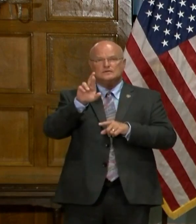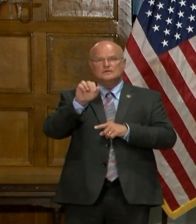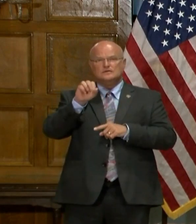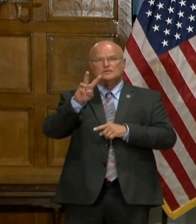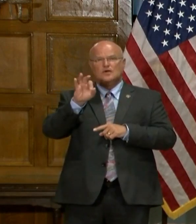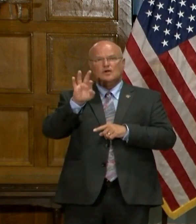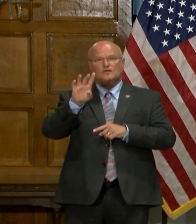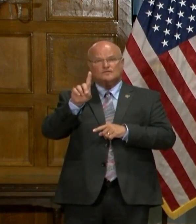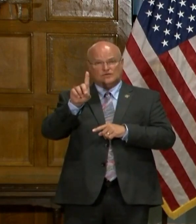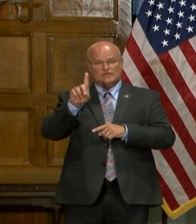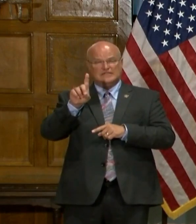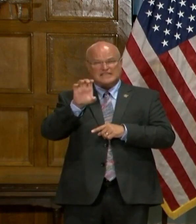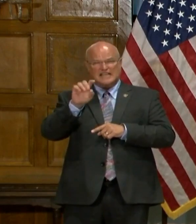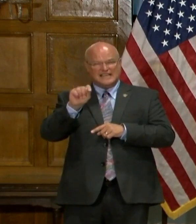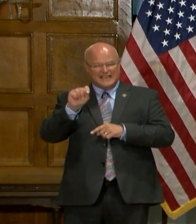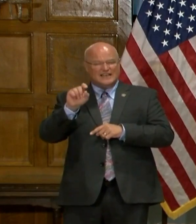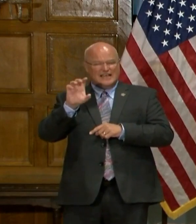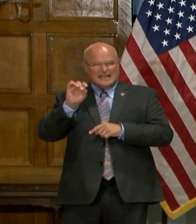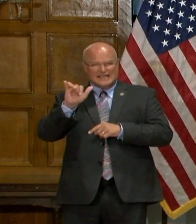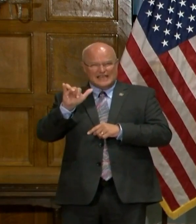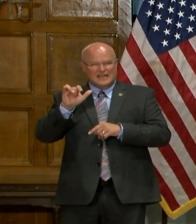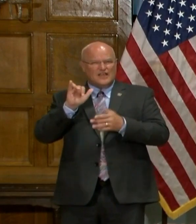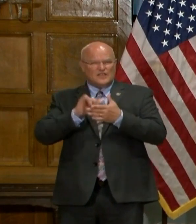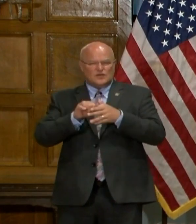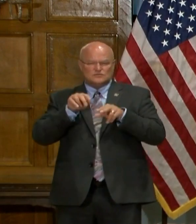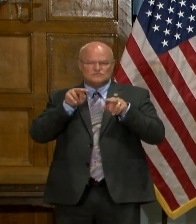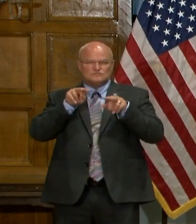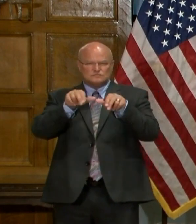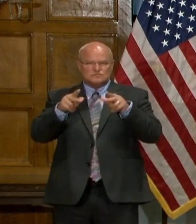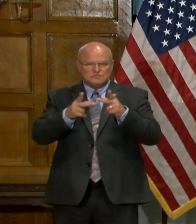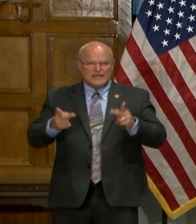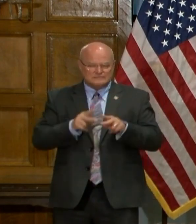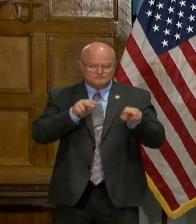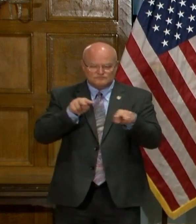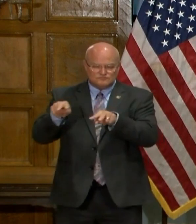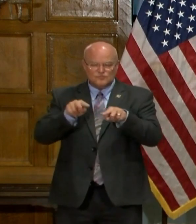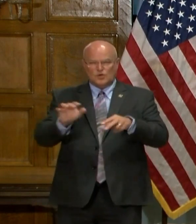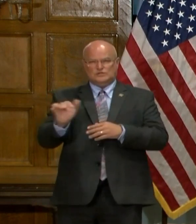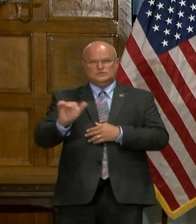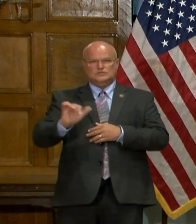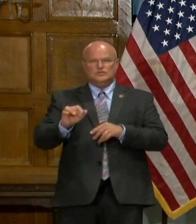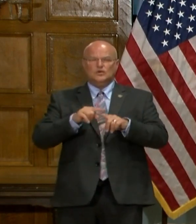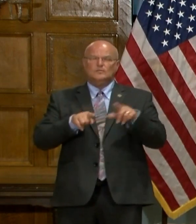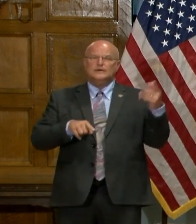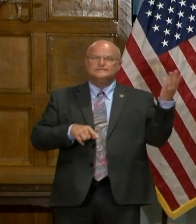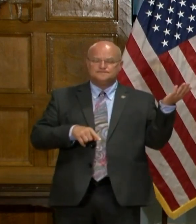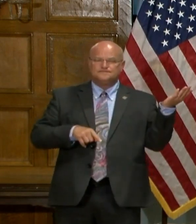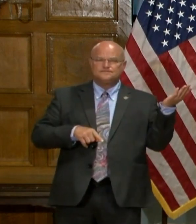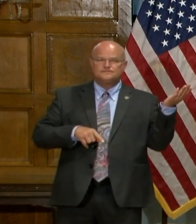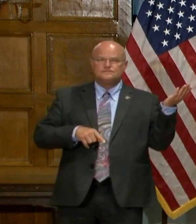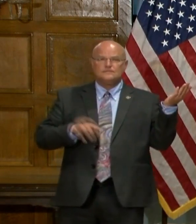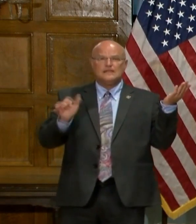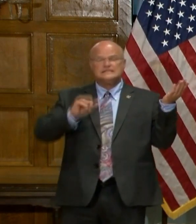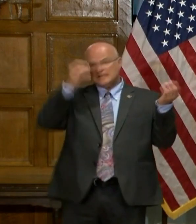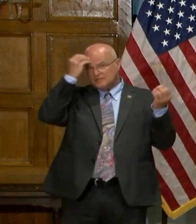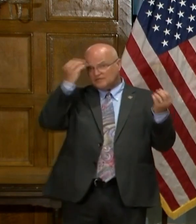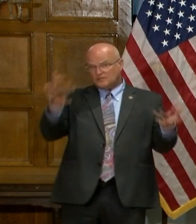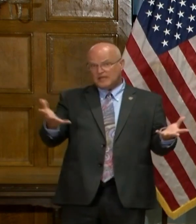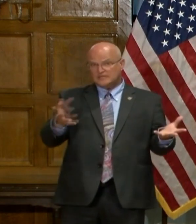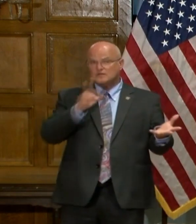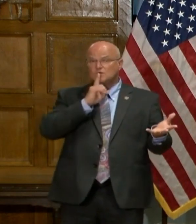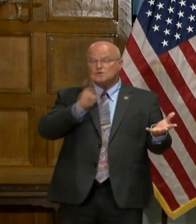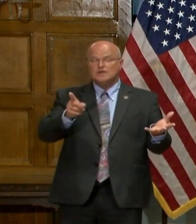I believe it was yesterday, so those are areas that we have to watch as well. If we look at the same information